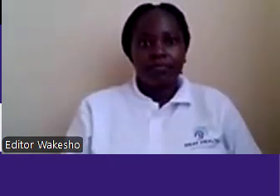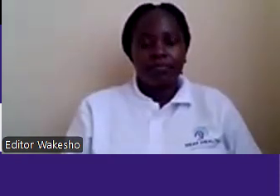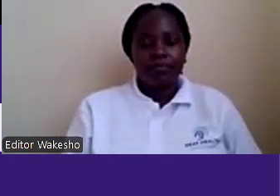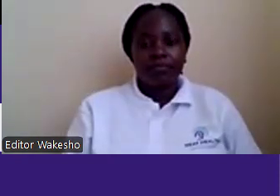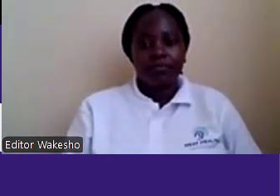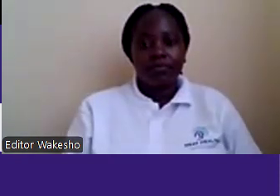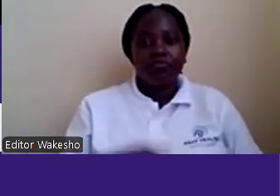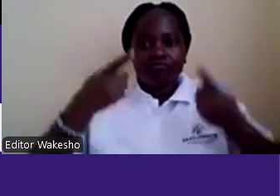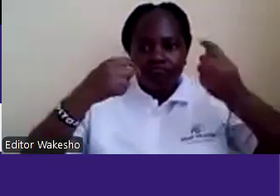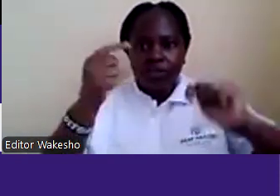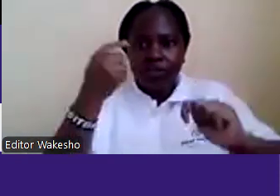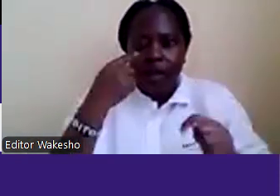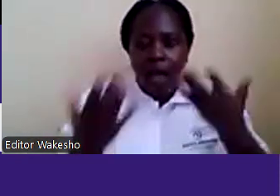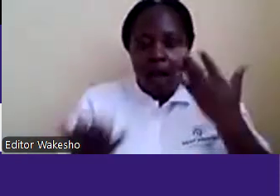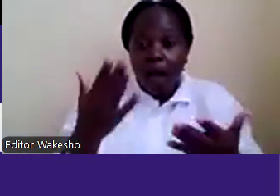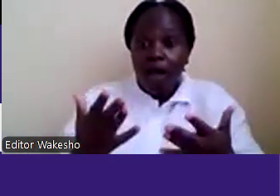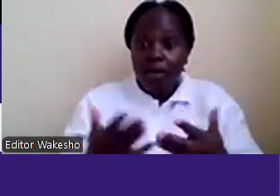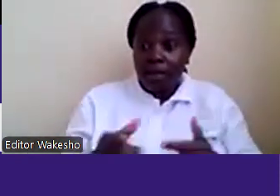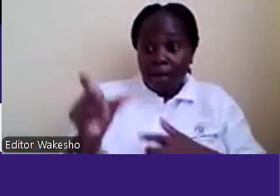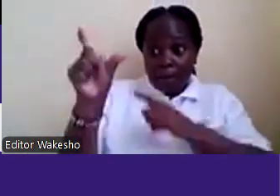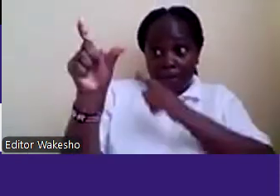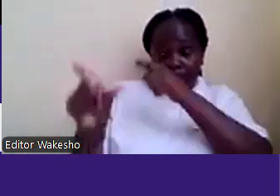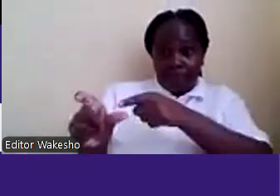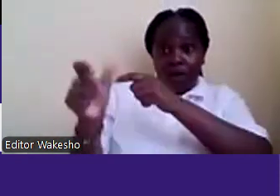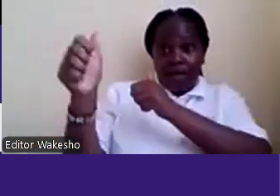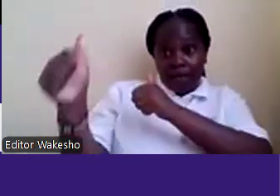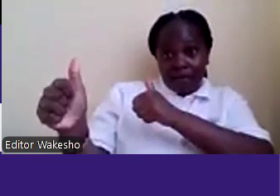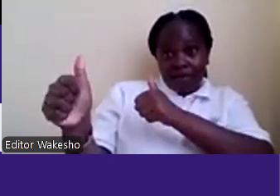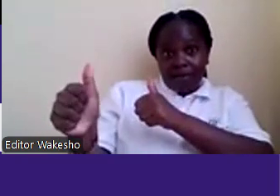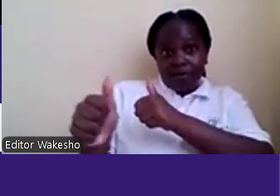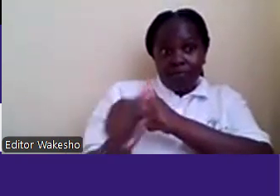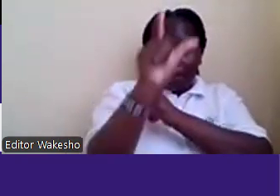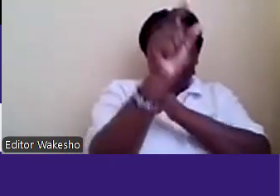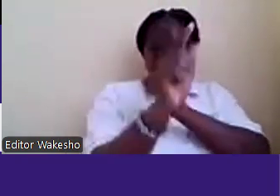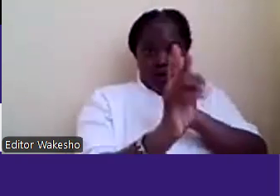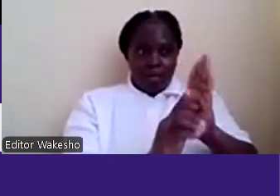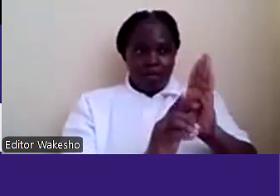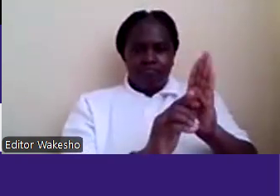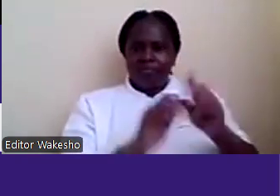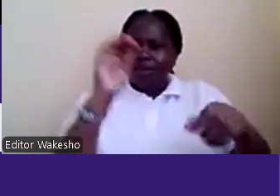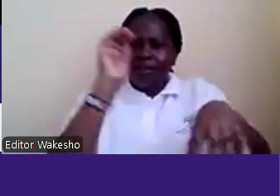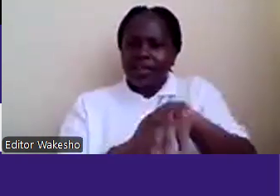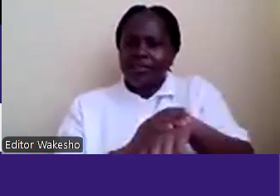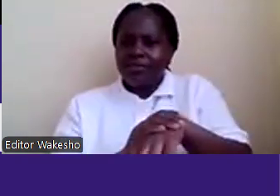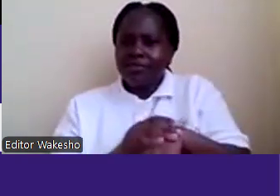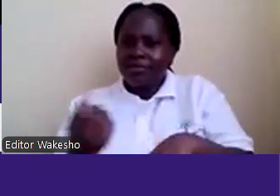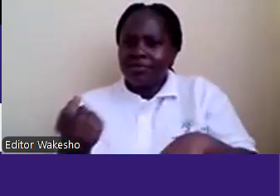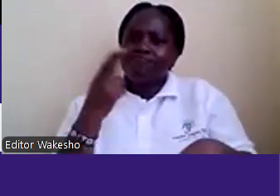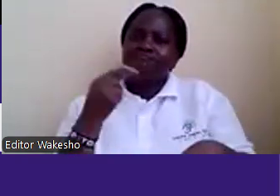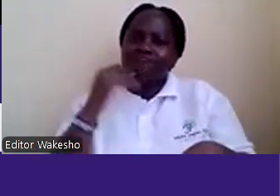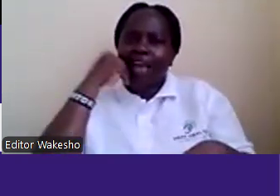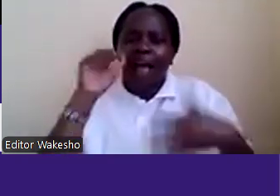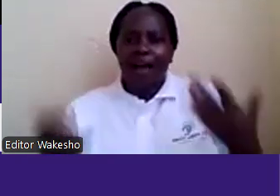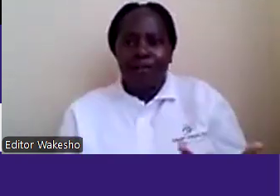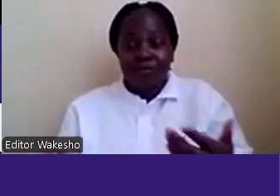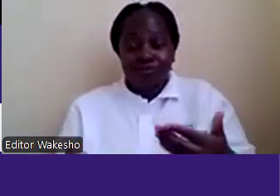What are the chances of person A getting diabetes compared to person B, right? But also, it does not